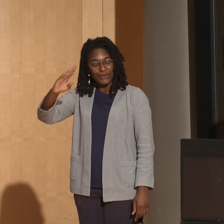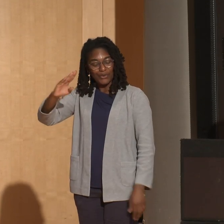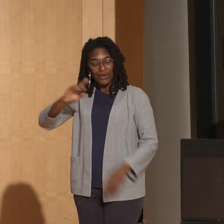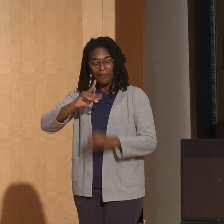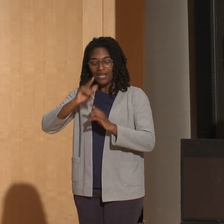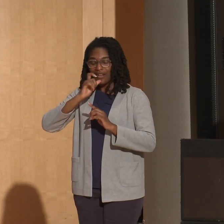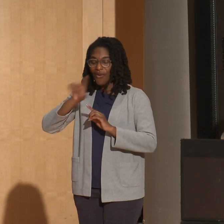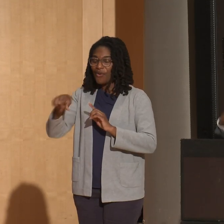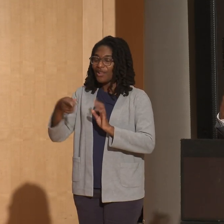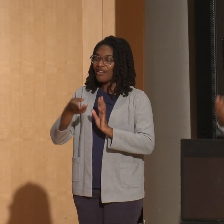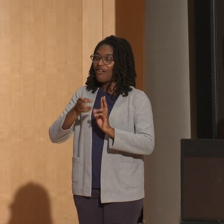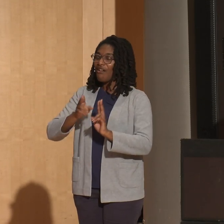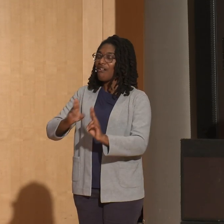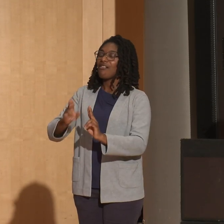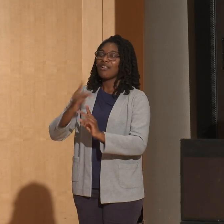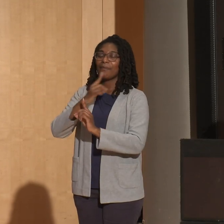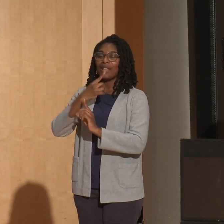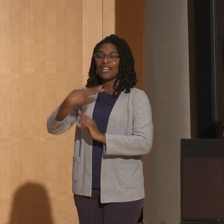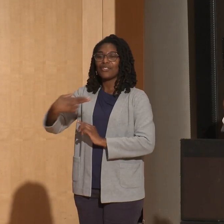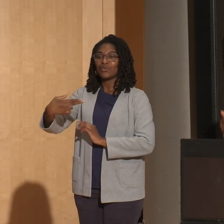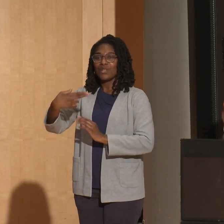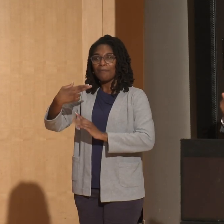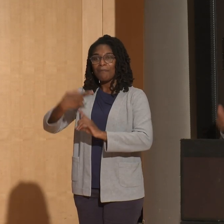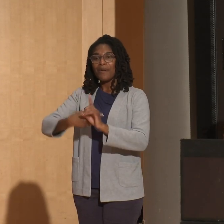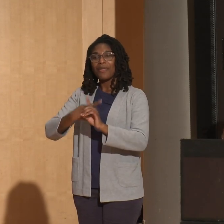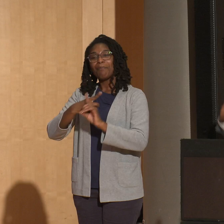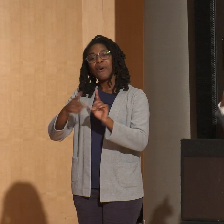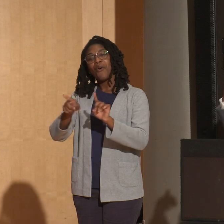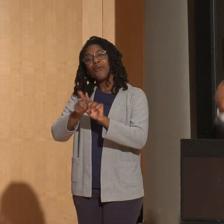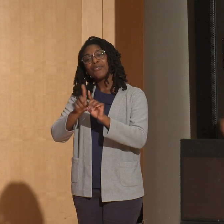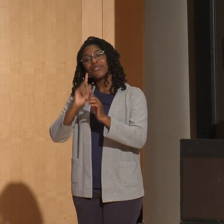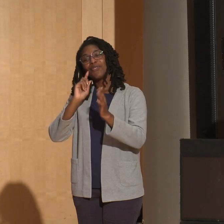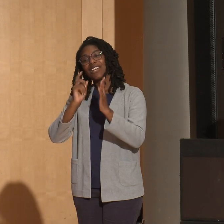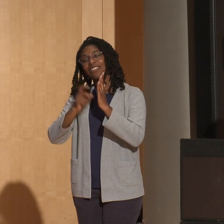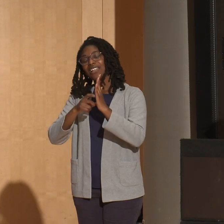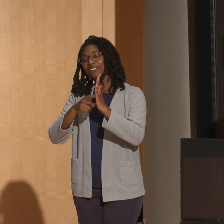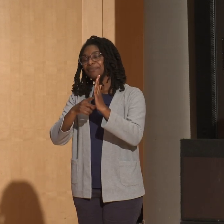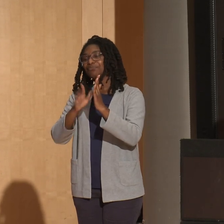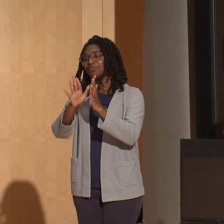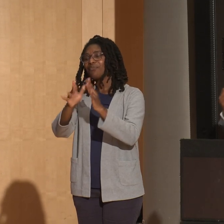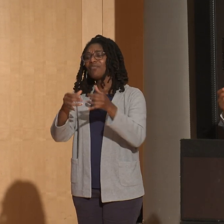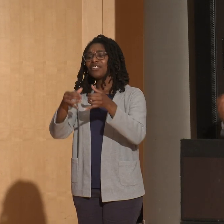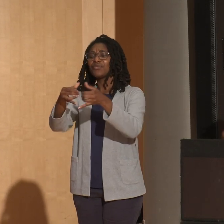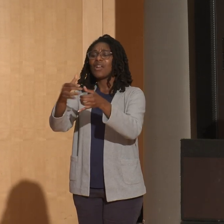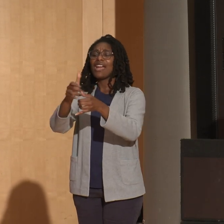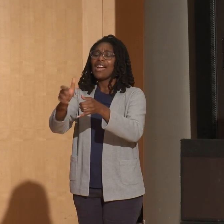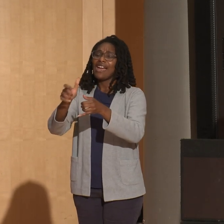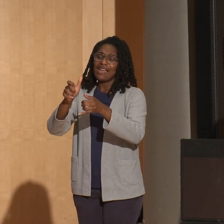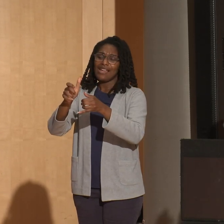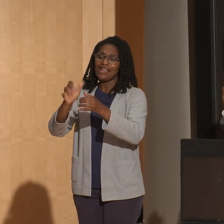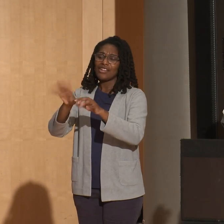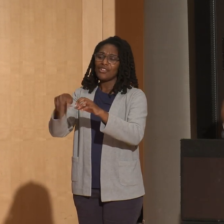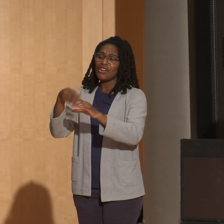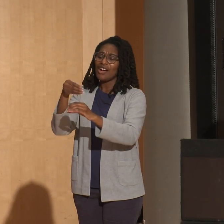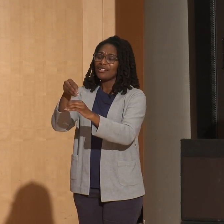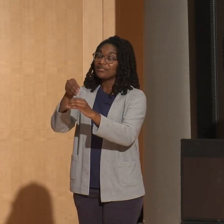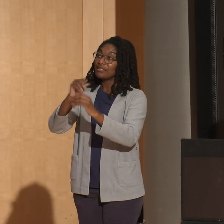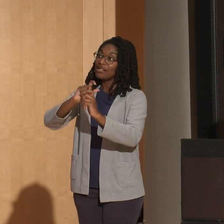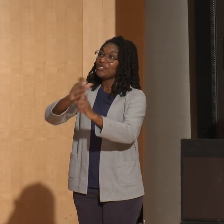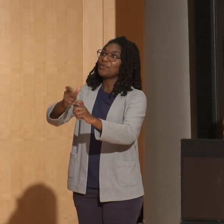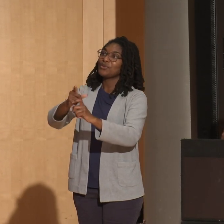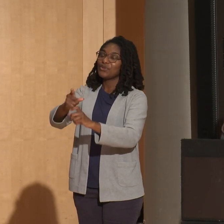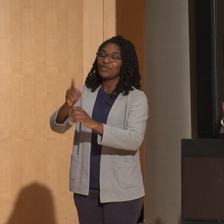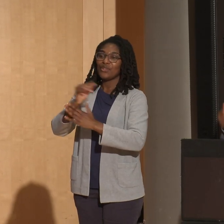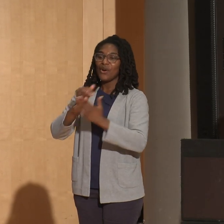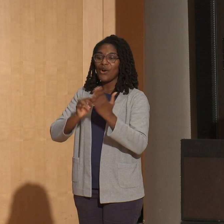in honor of Black History Month, but in recognition of your outstanding achievements and exceptional contributions to the arts. Your work embodies